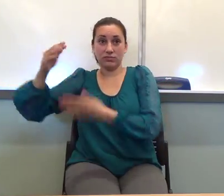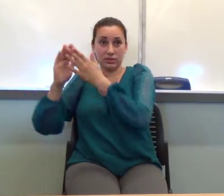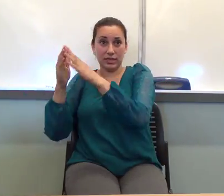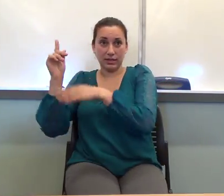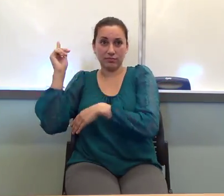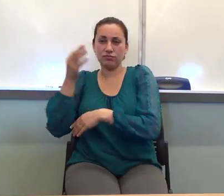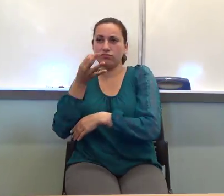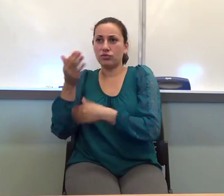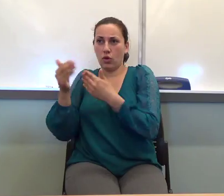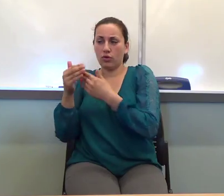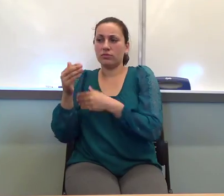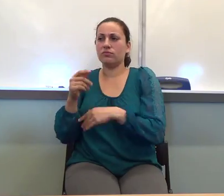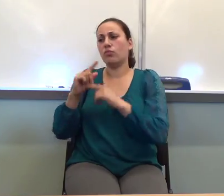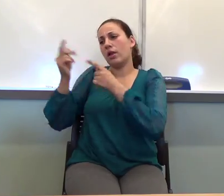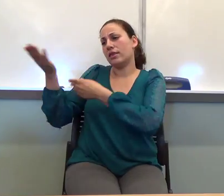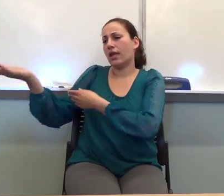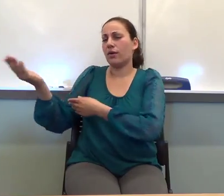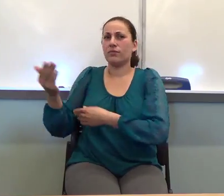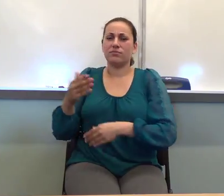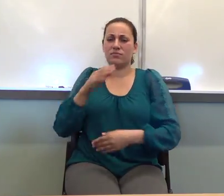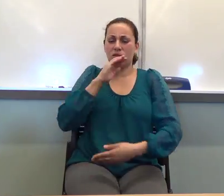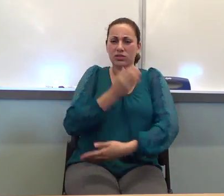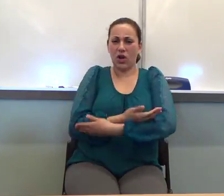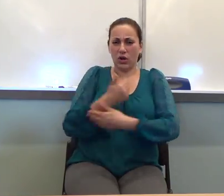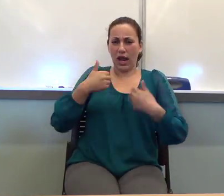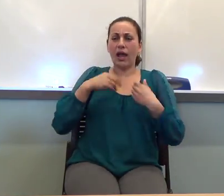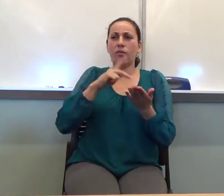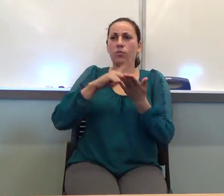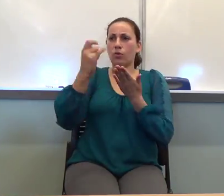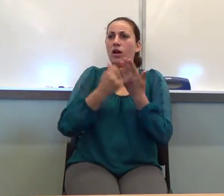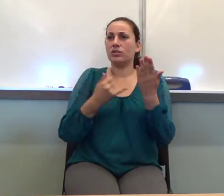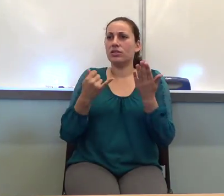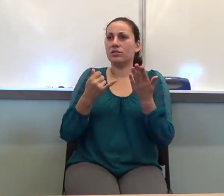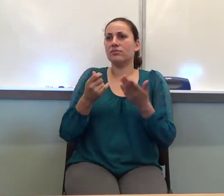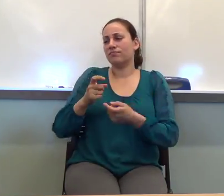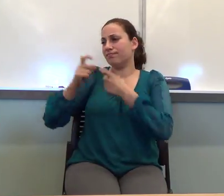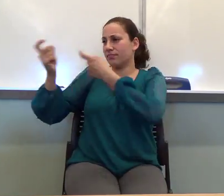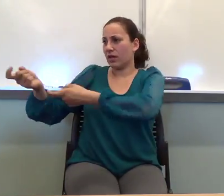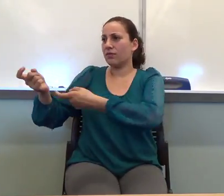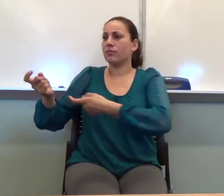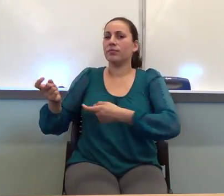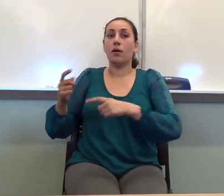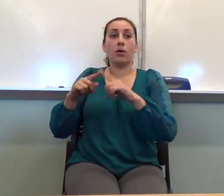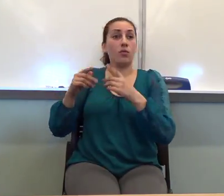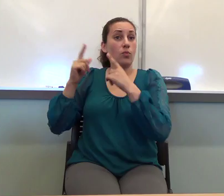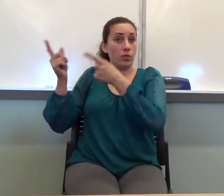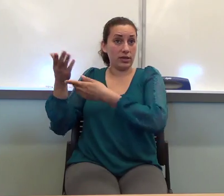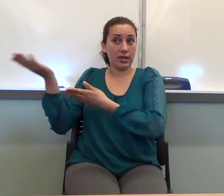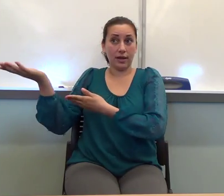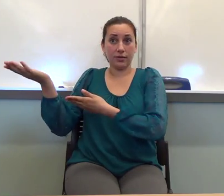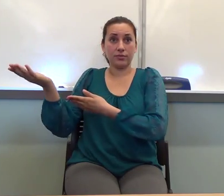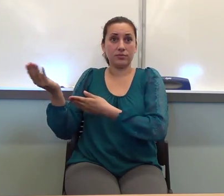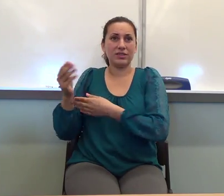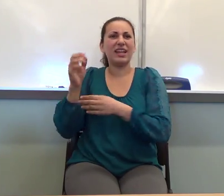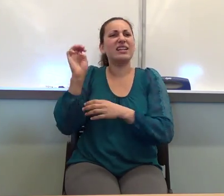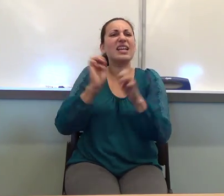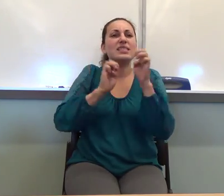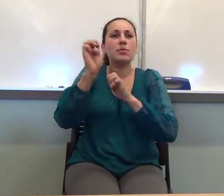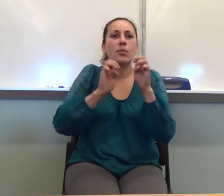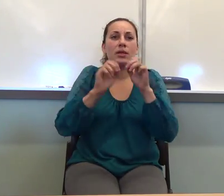over there. She entered something, I don't remember what it was now, but we went over to this little experiment. This is always done at every